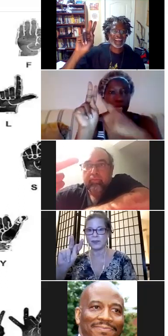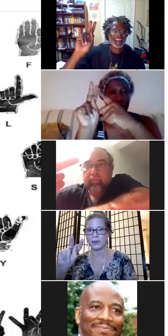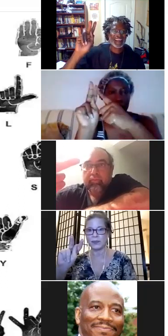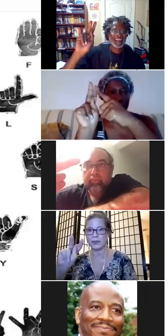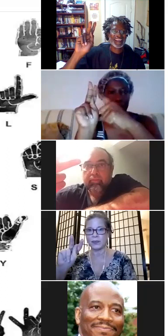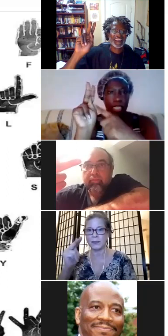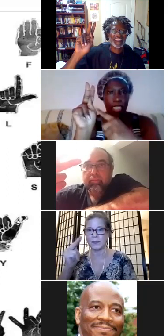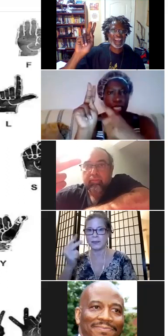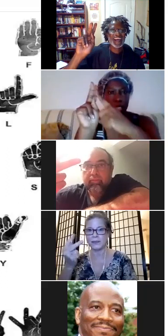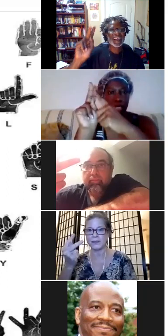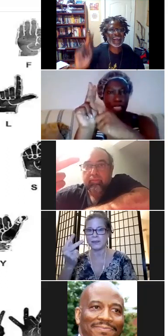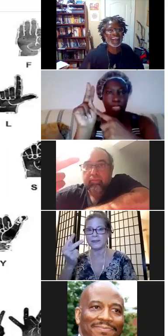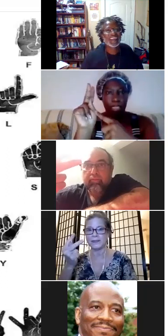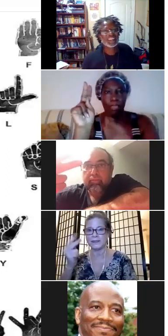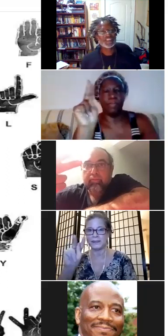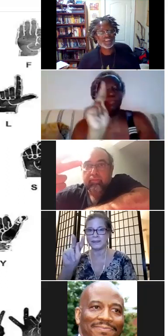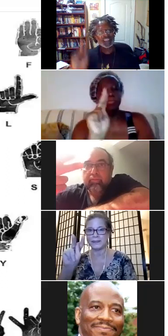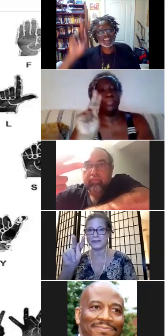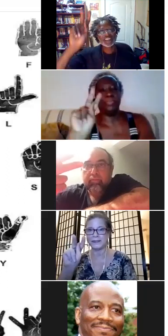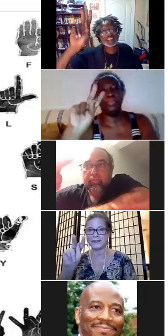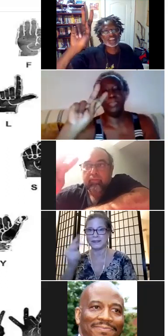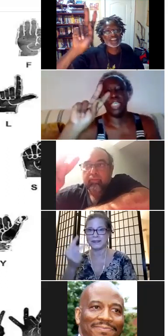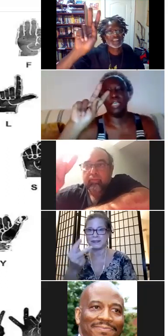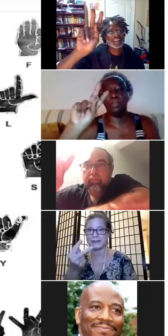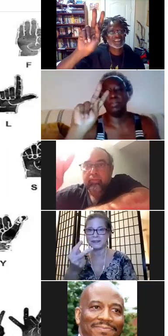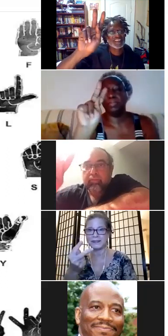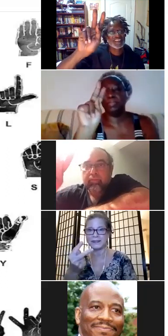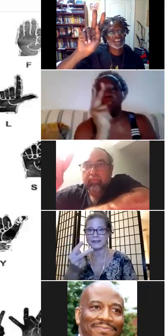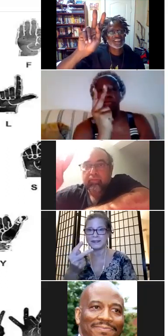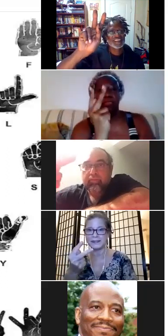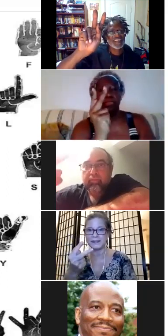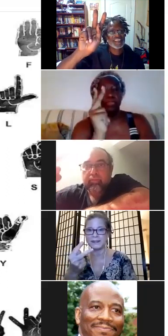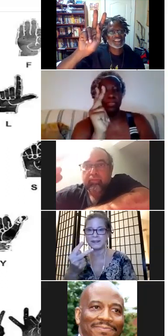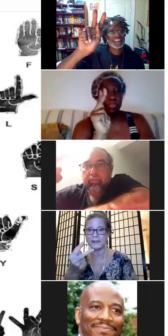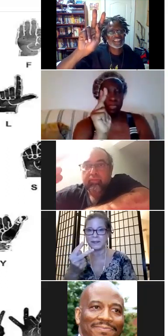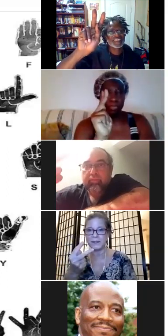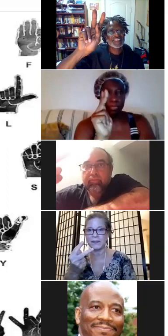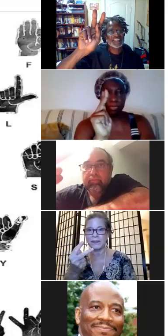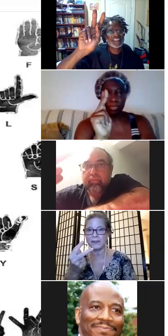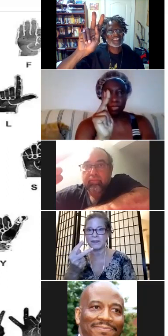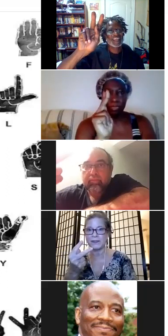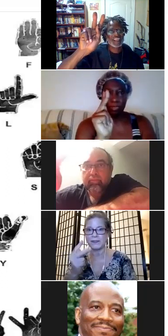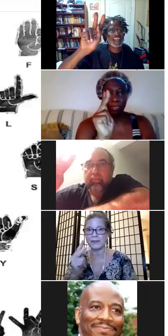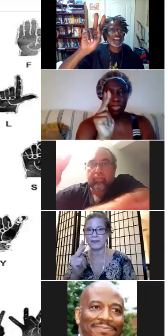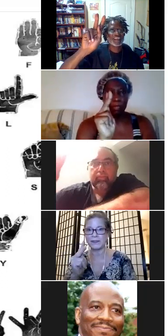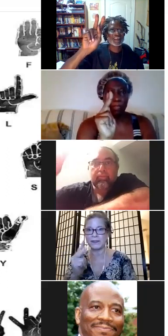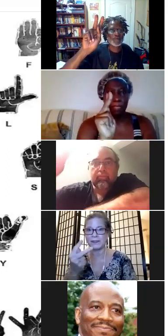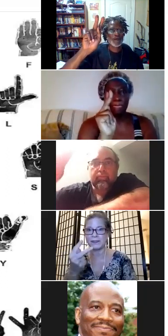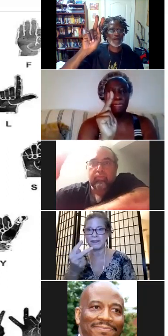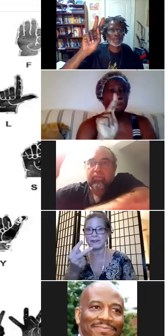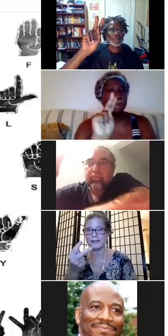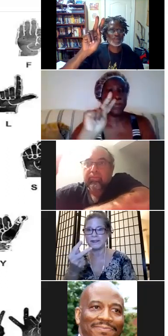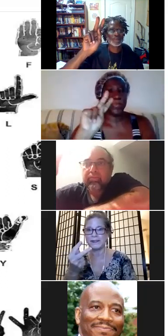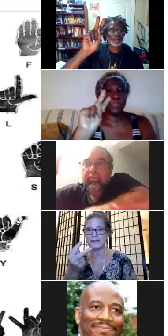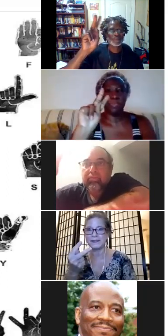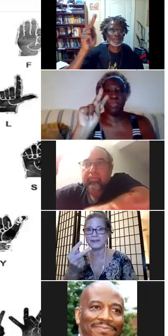K. Yeah, sure is. Yeah. Yeah, you can see it. This is like a cat. Mm-hmm.